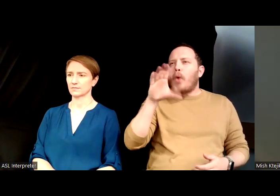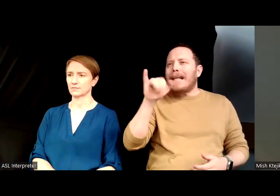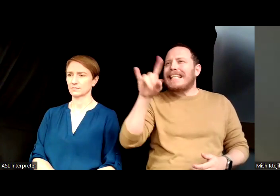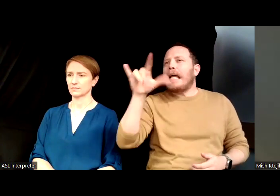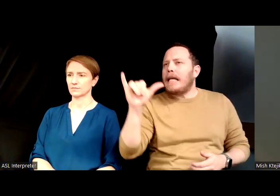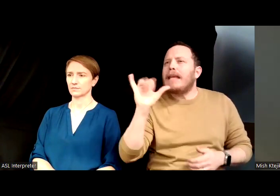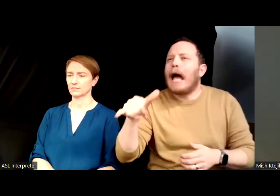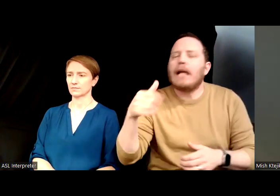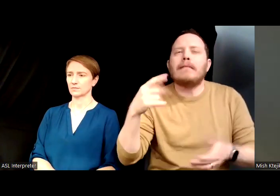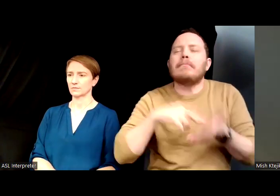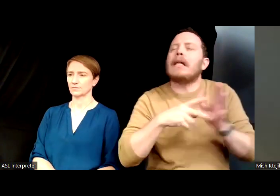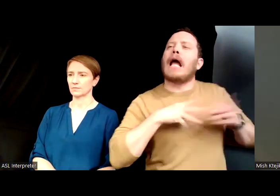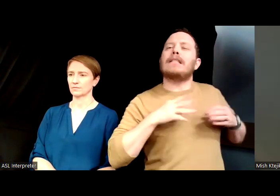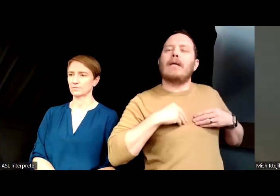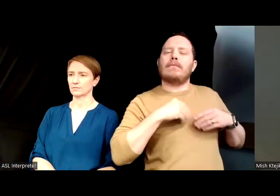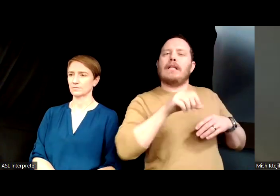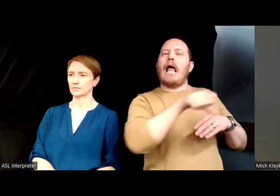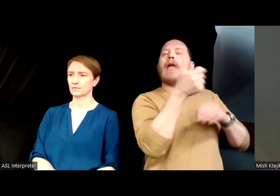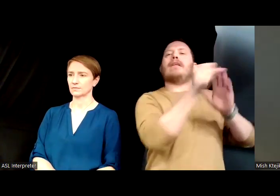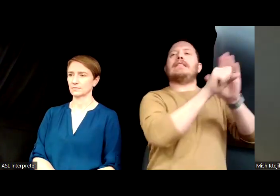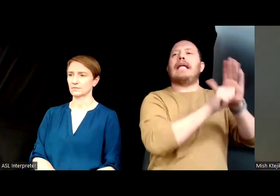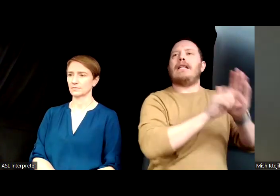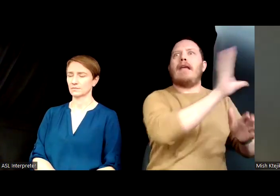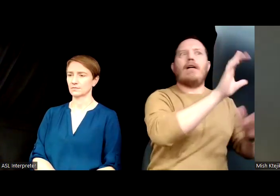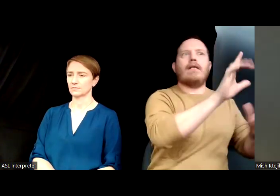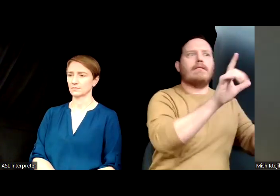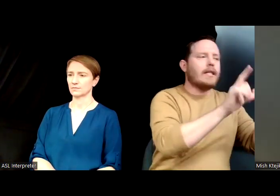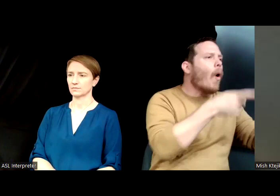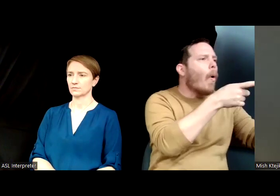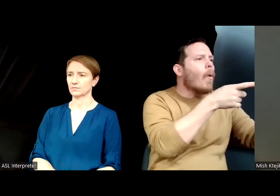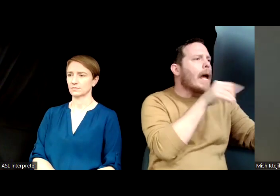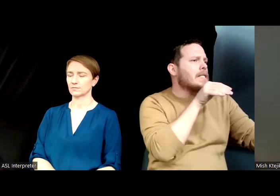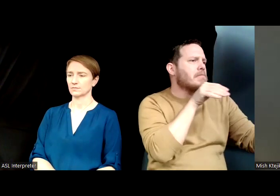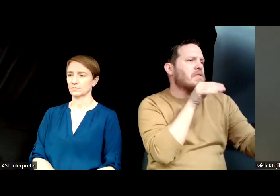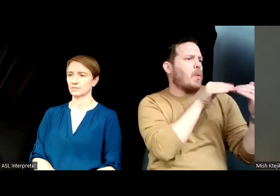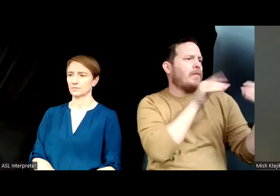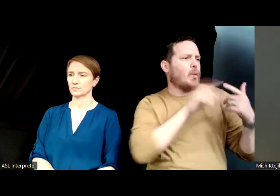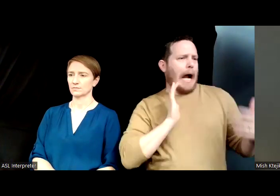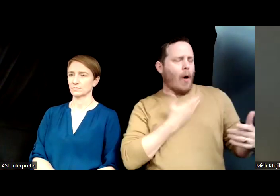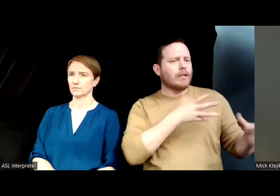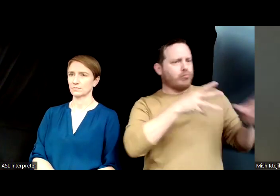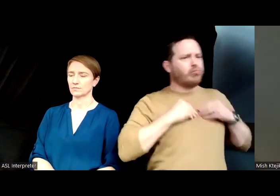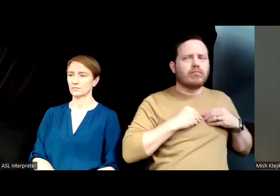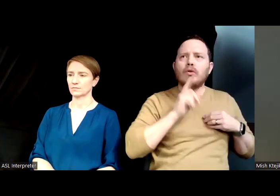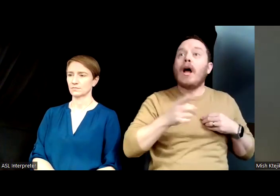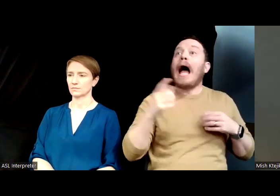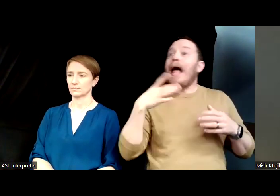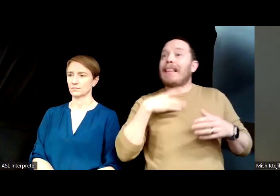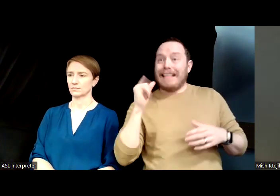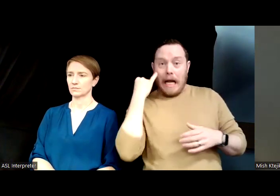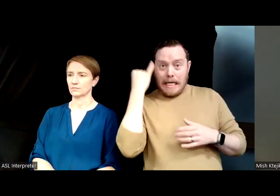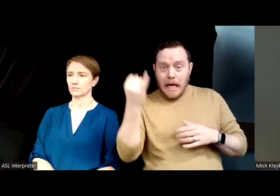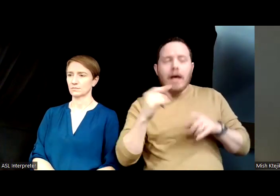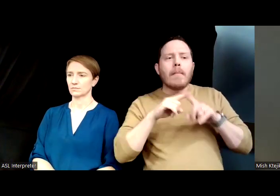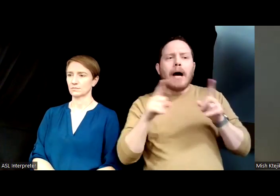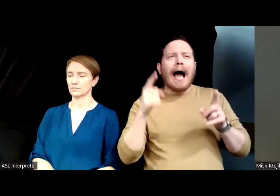Oh, this is Eric speaking. Reciprocity, meaning that we would accept another state's licensing as